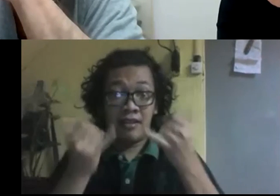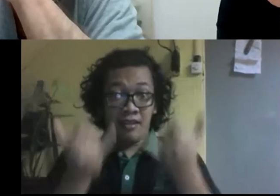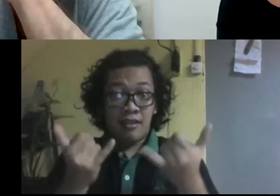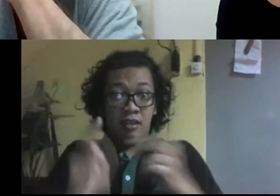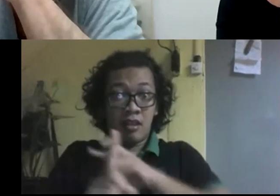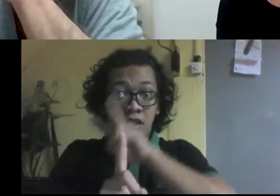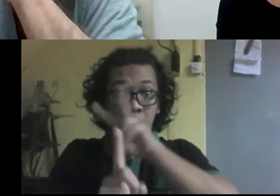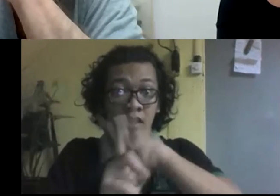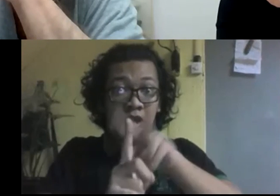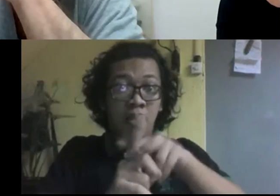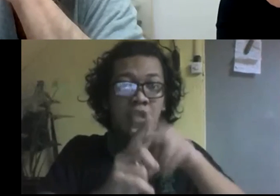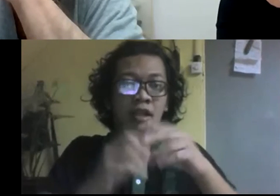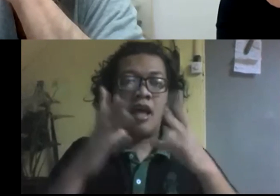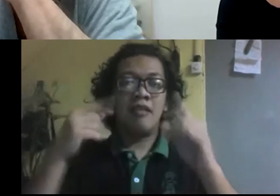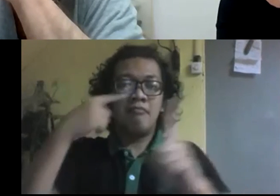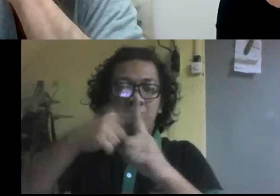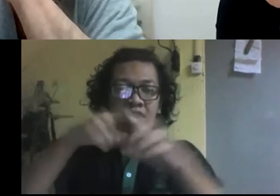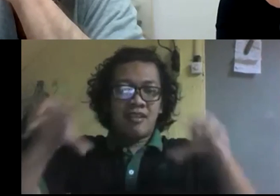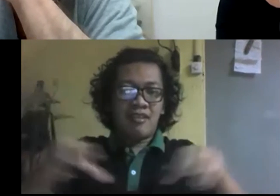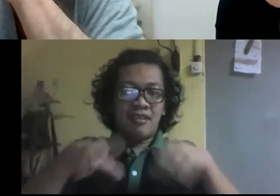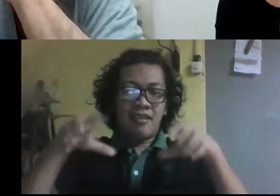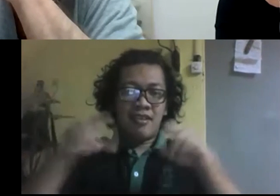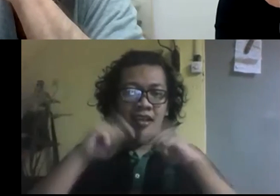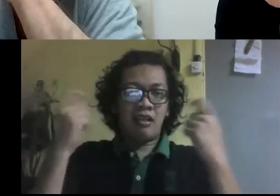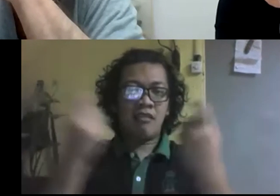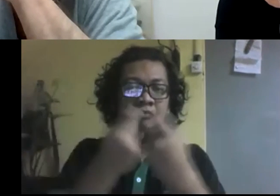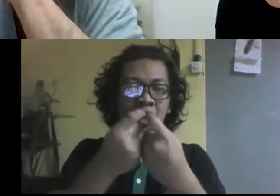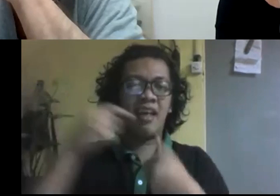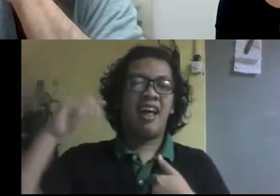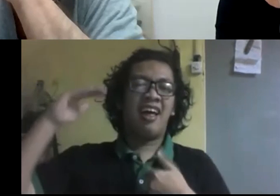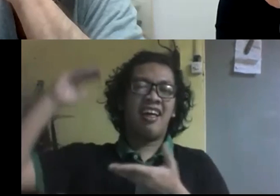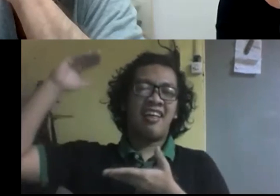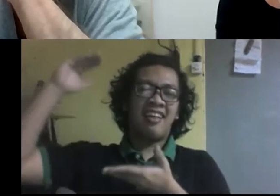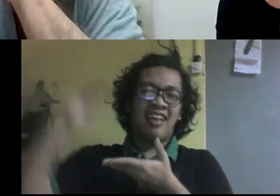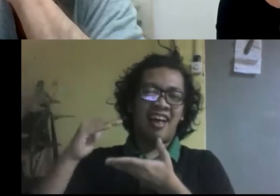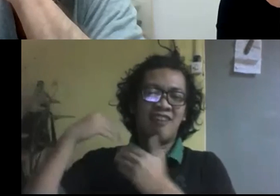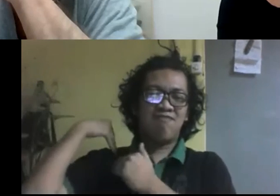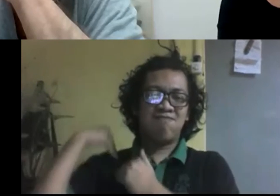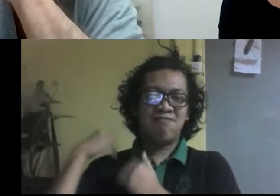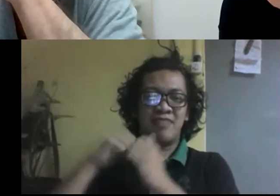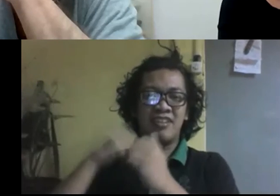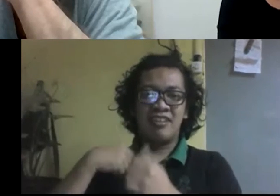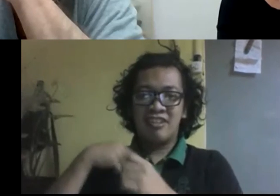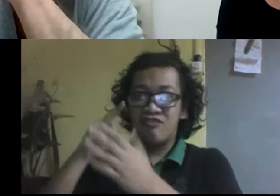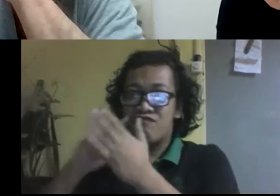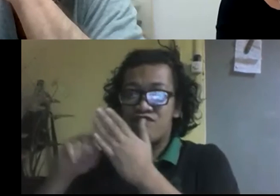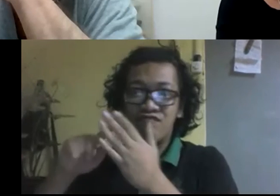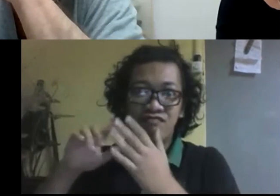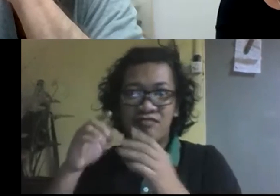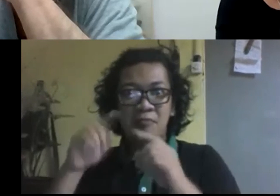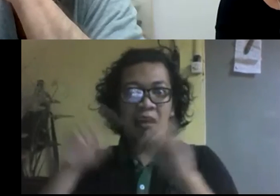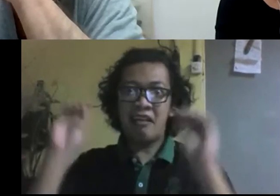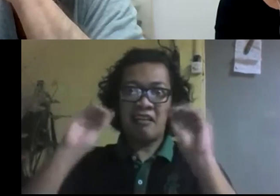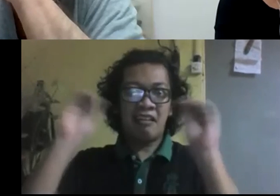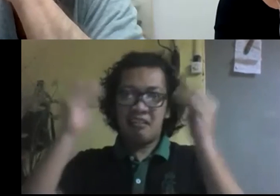is. And now, having these classes and applying it to our workload, it lessened